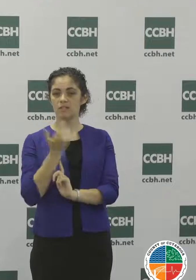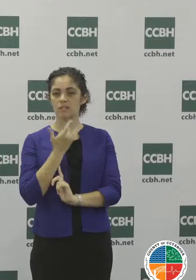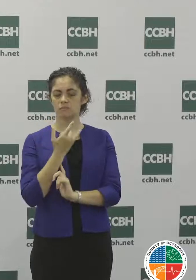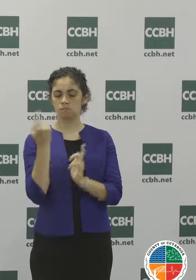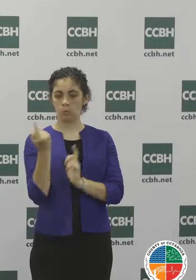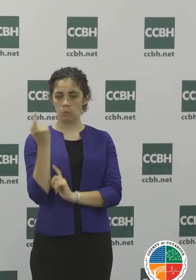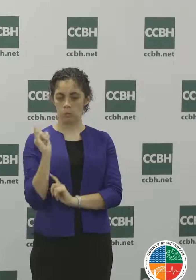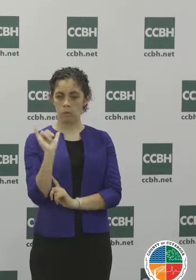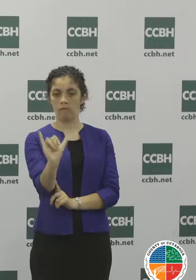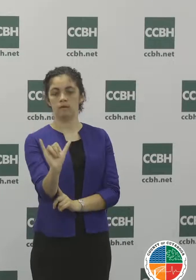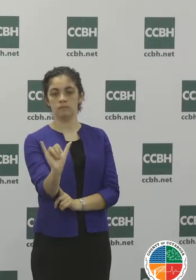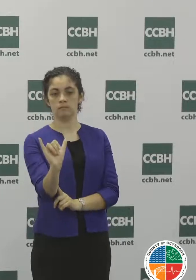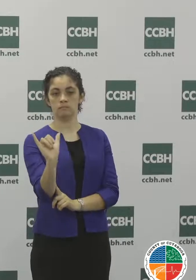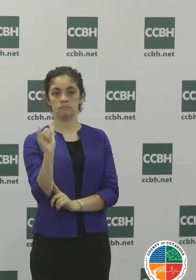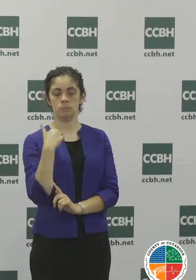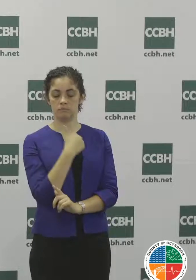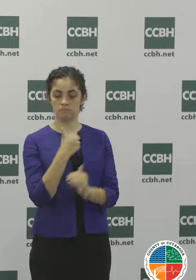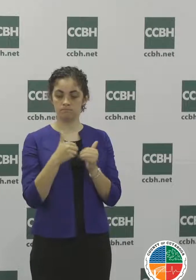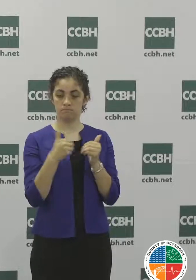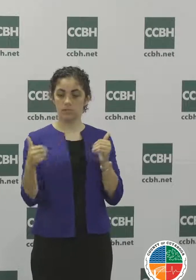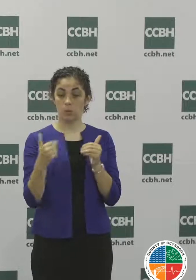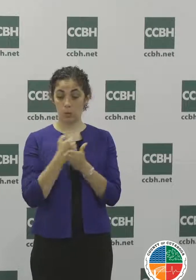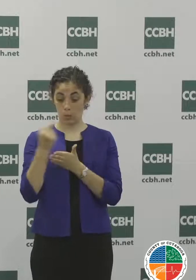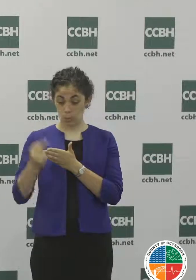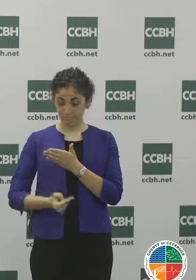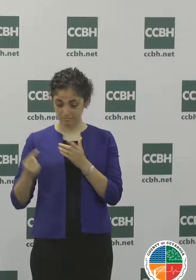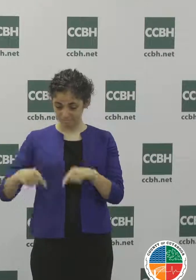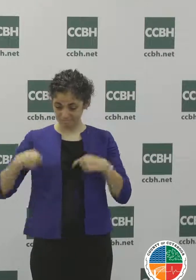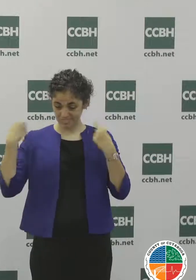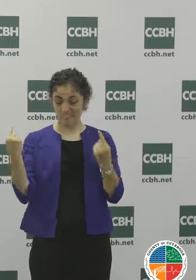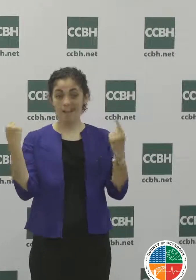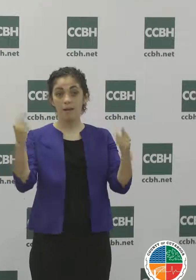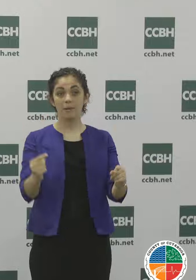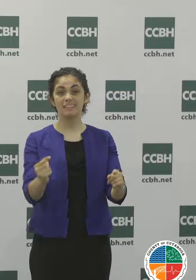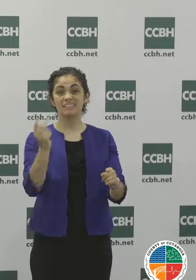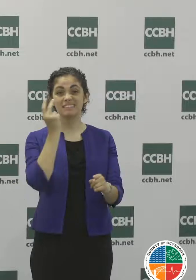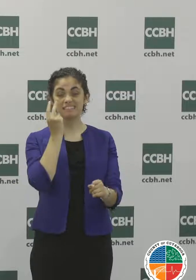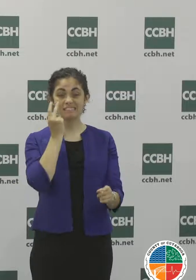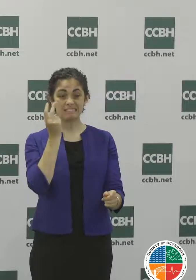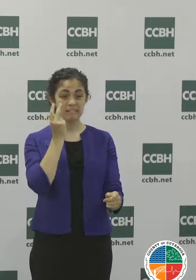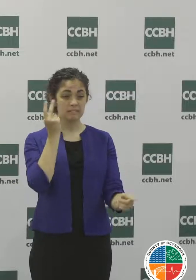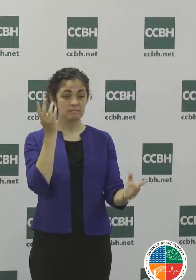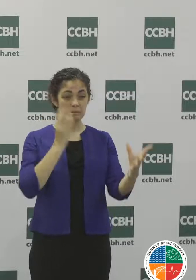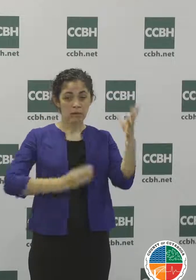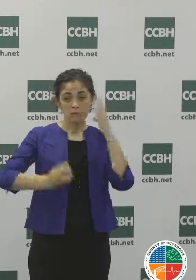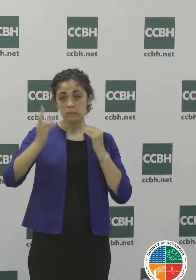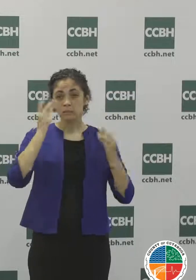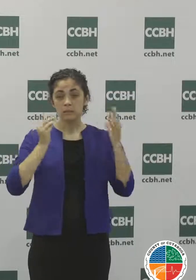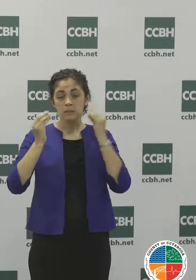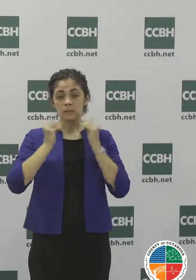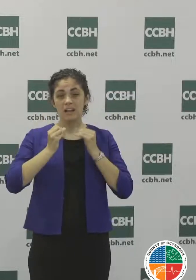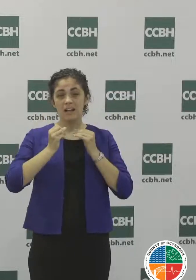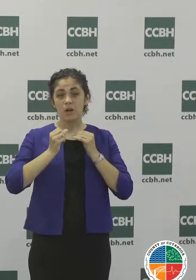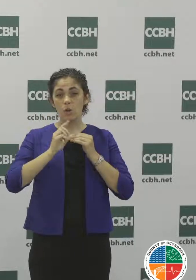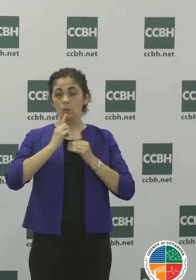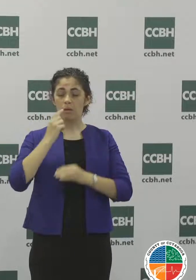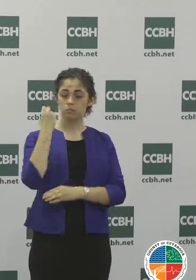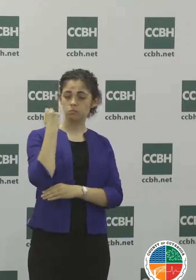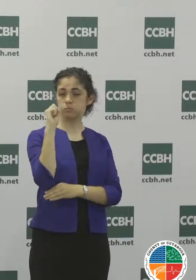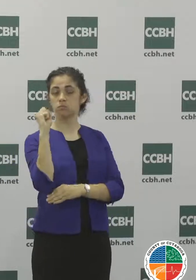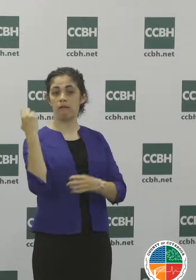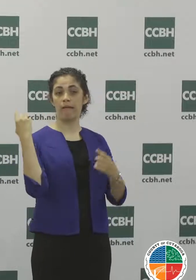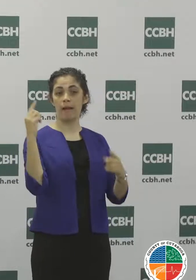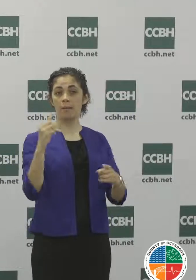lifetime. Over the weekend and in the days since, we've witnessed scene after scene of justified outrage